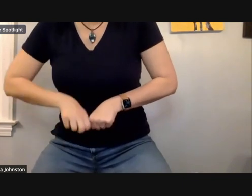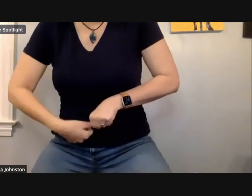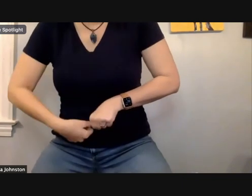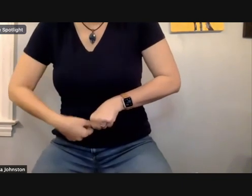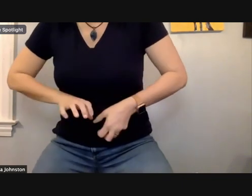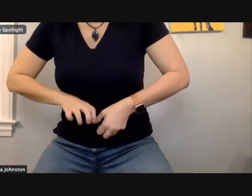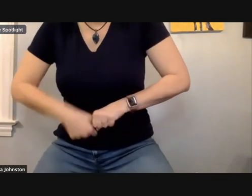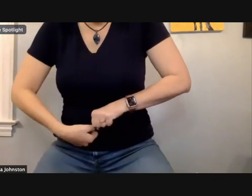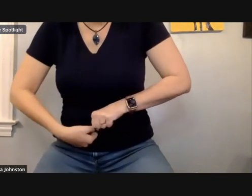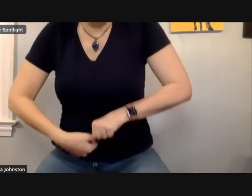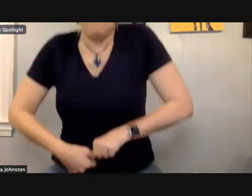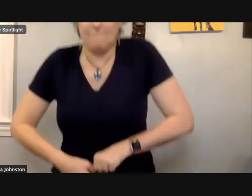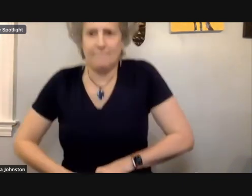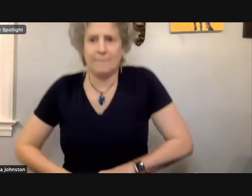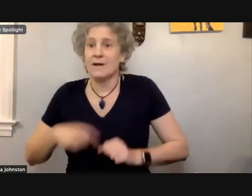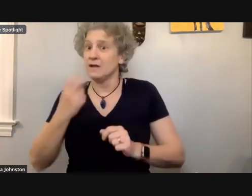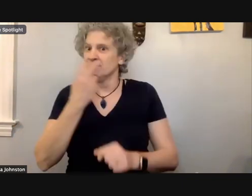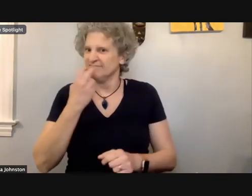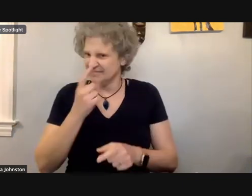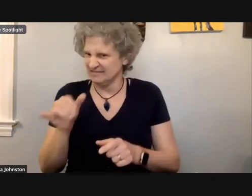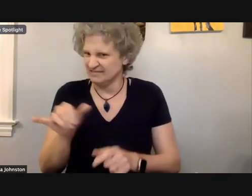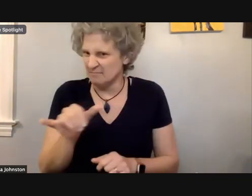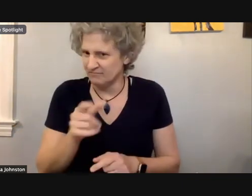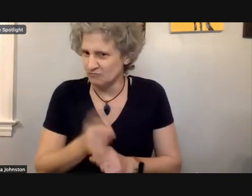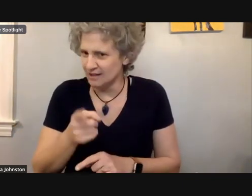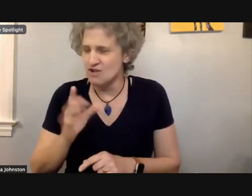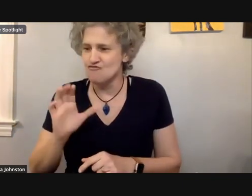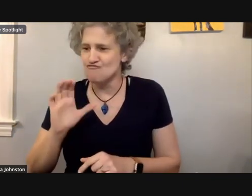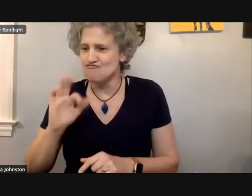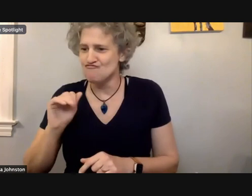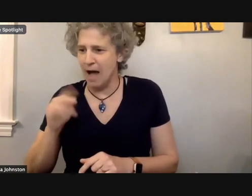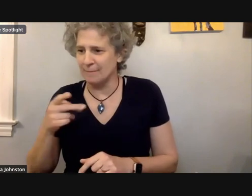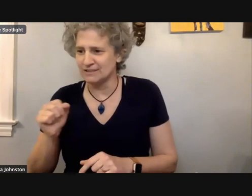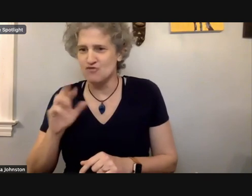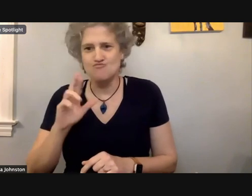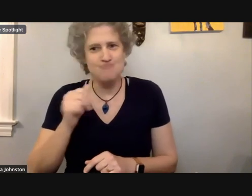moves. The sign for cramp looks like this.